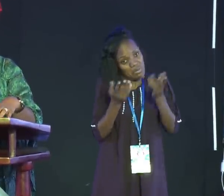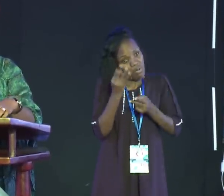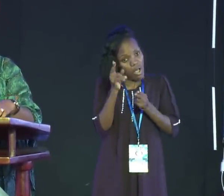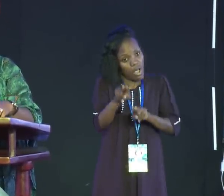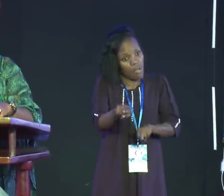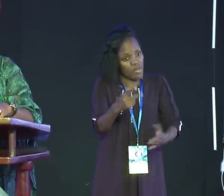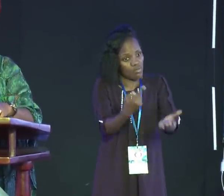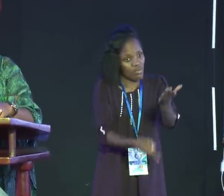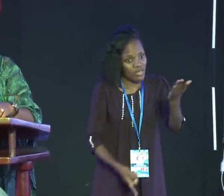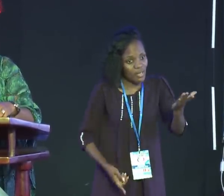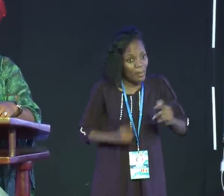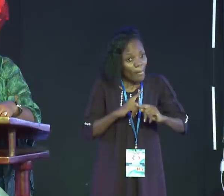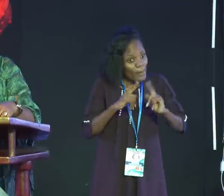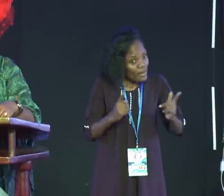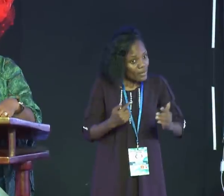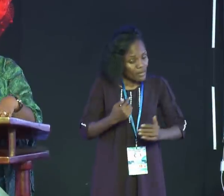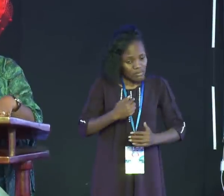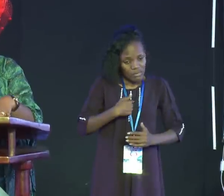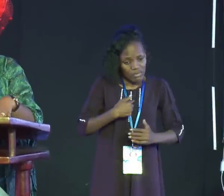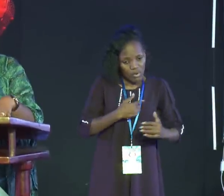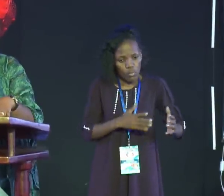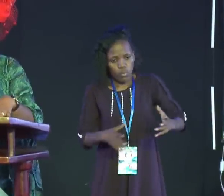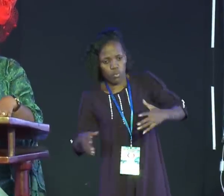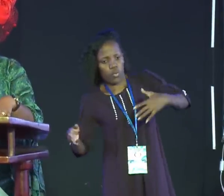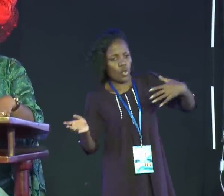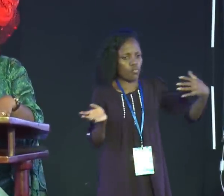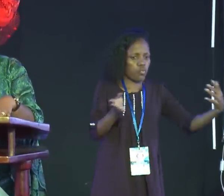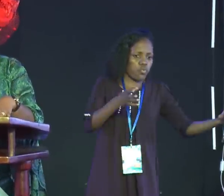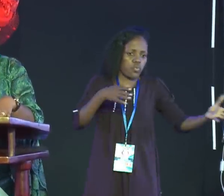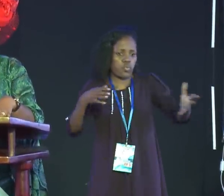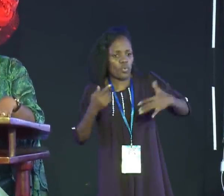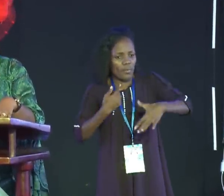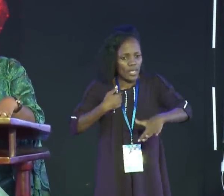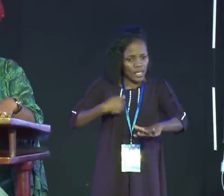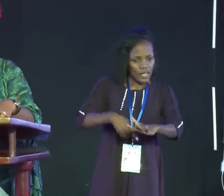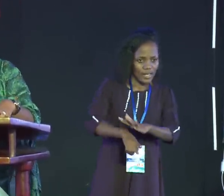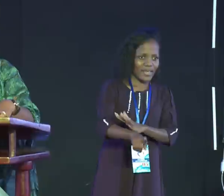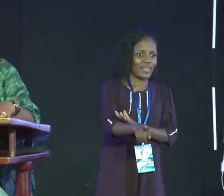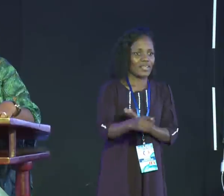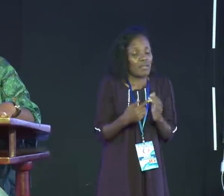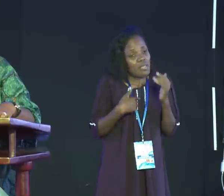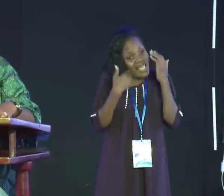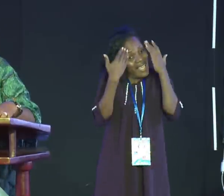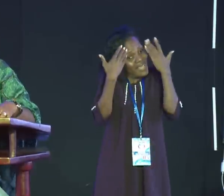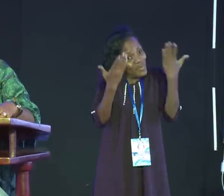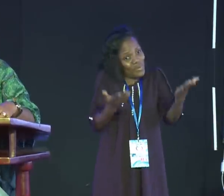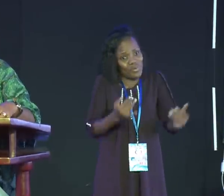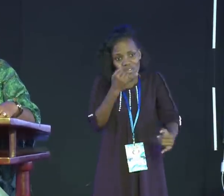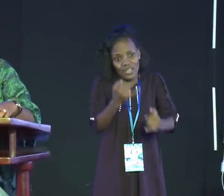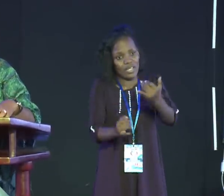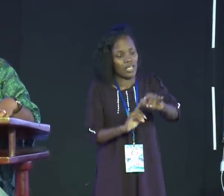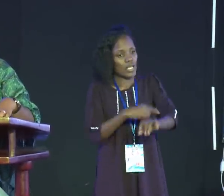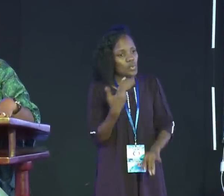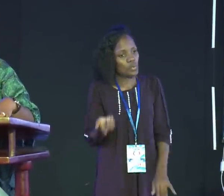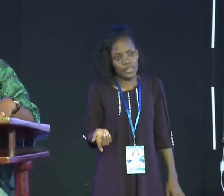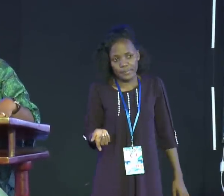2021, 2023, we don't know what will happen. But the wave that I entered into, I don't know where it